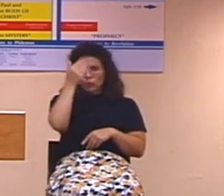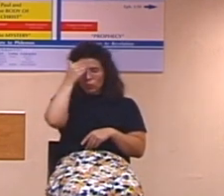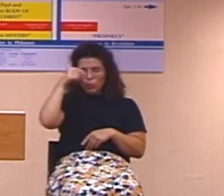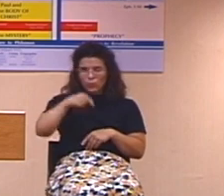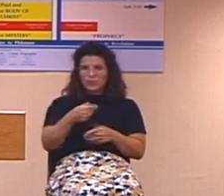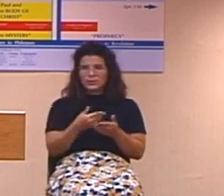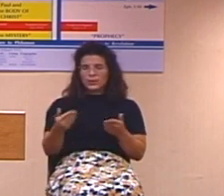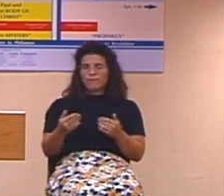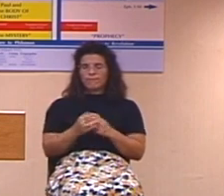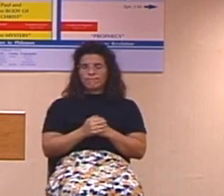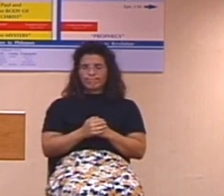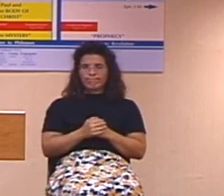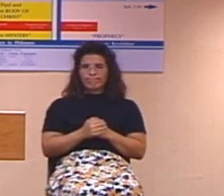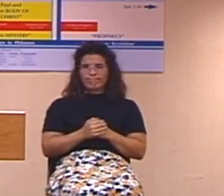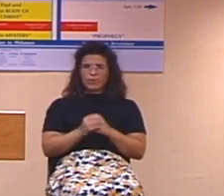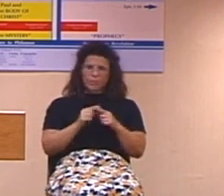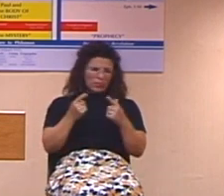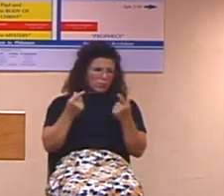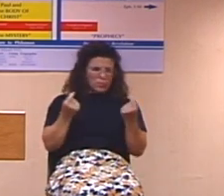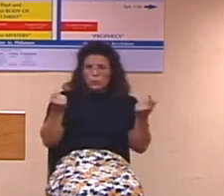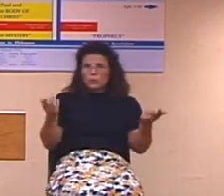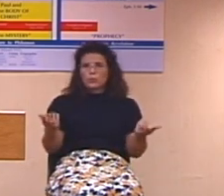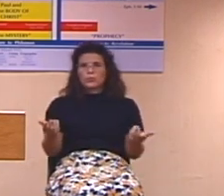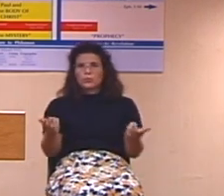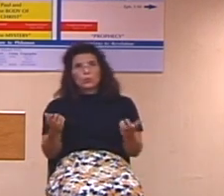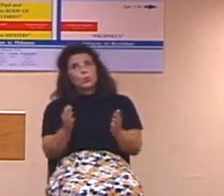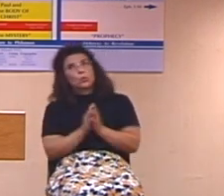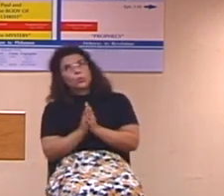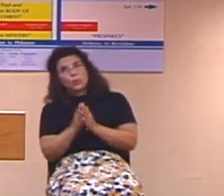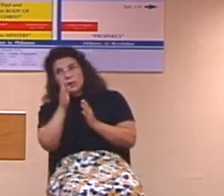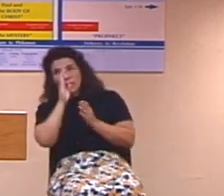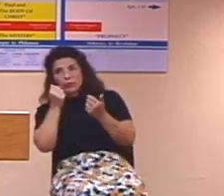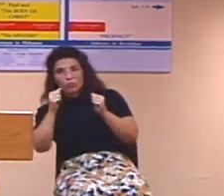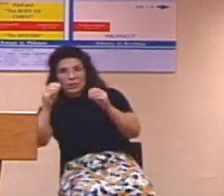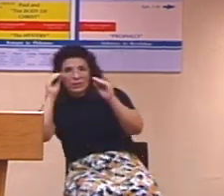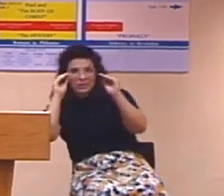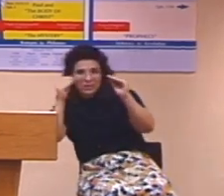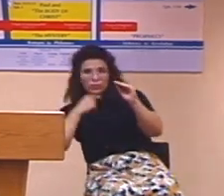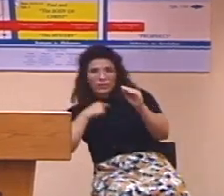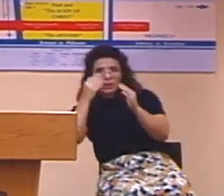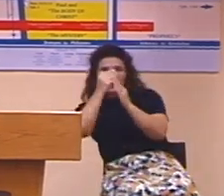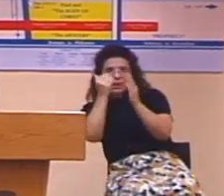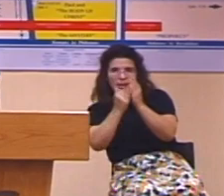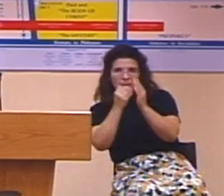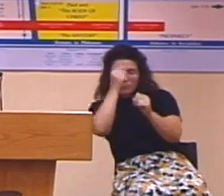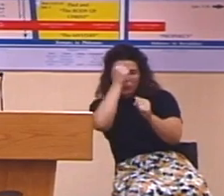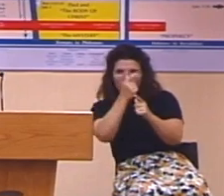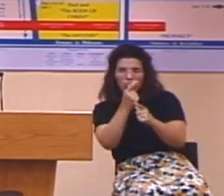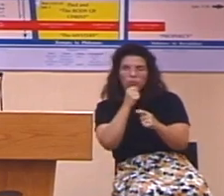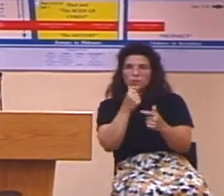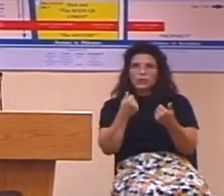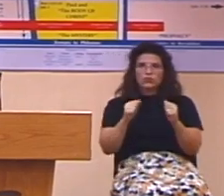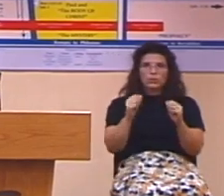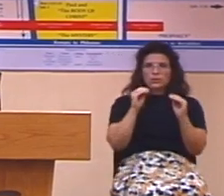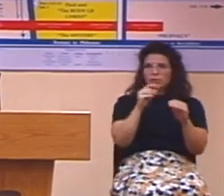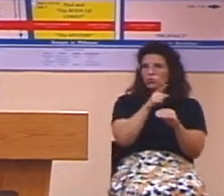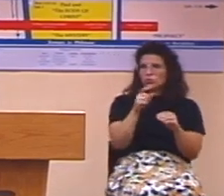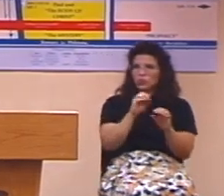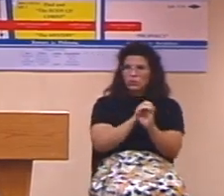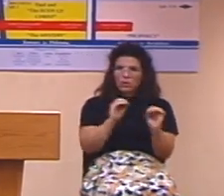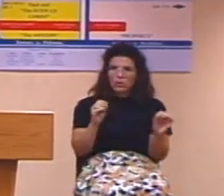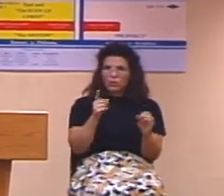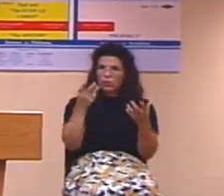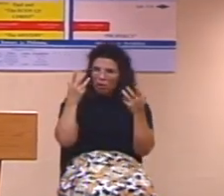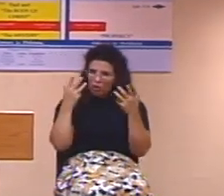stuff. And yet, what do? Well, God's trying to teach me a lesson there, brother. He ain't trying to teach you nothing. You